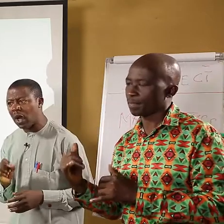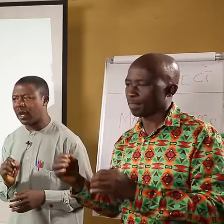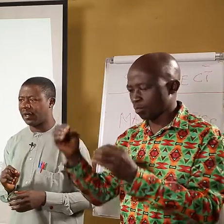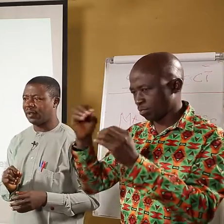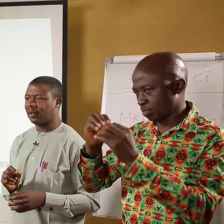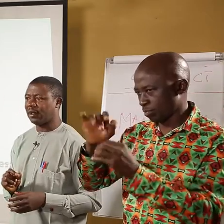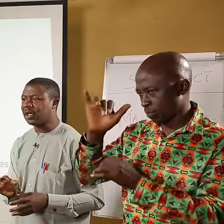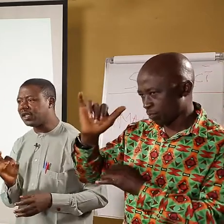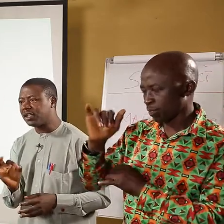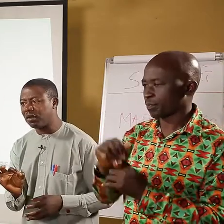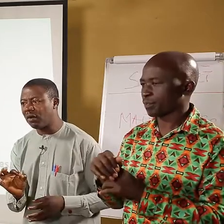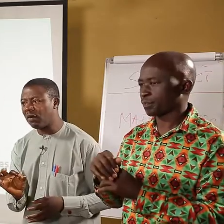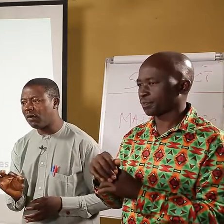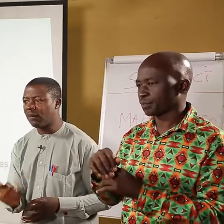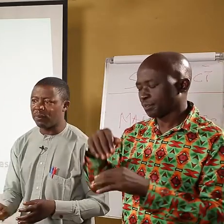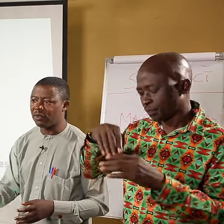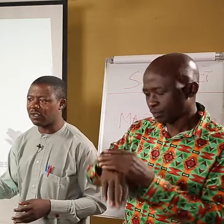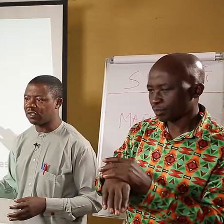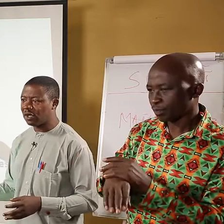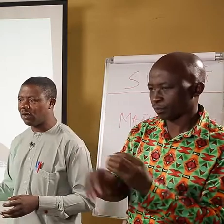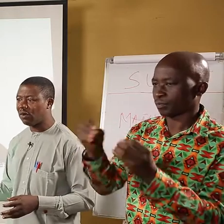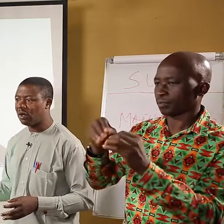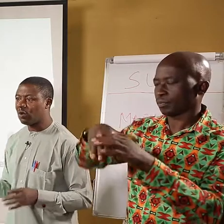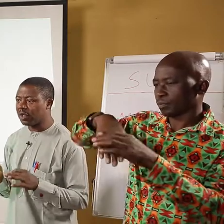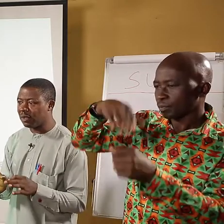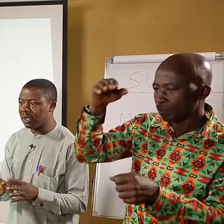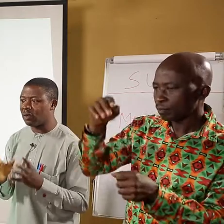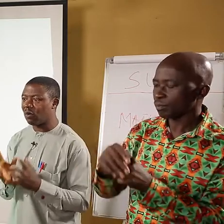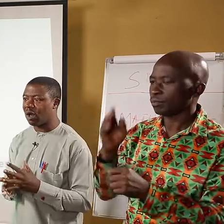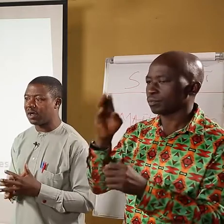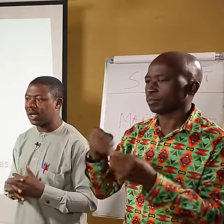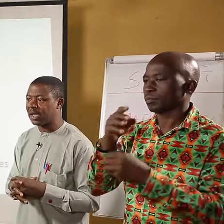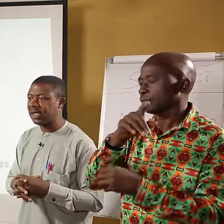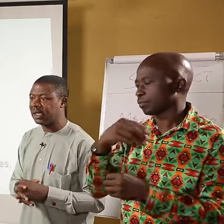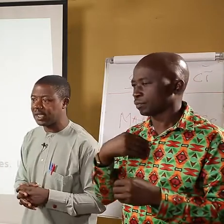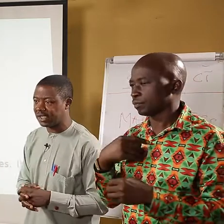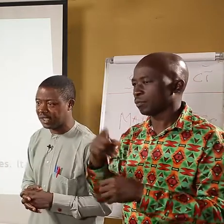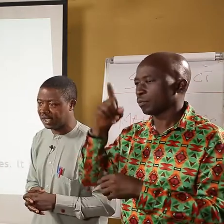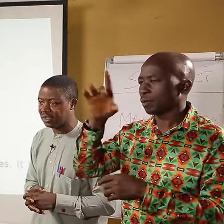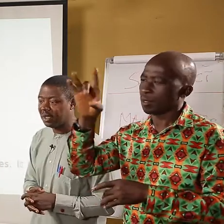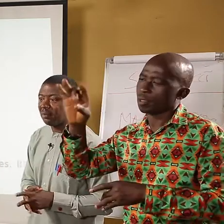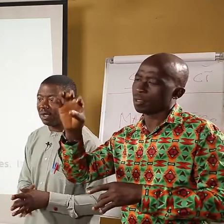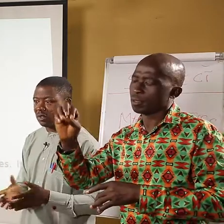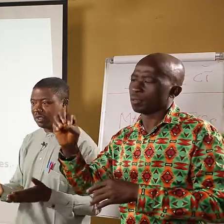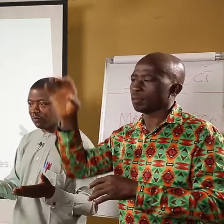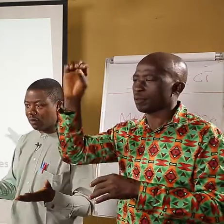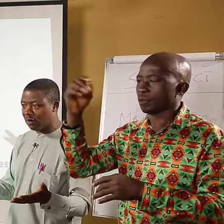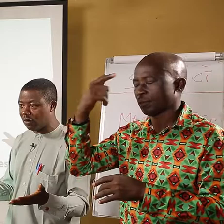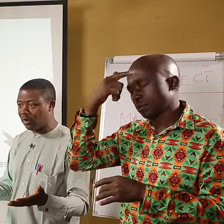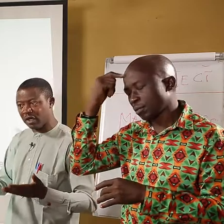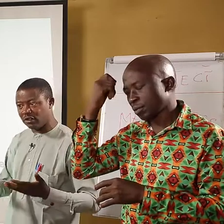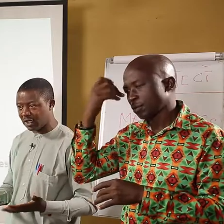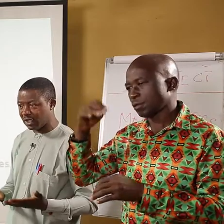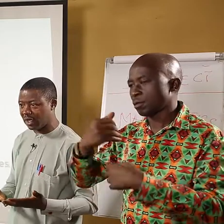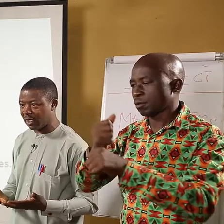plus y, interior plus exterior, will give me 180 degrees, because they